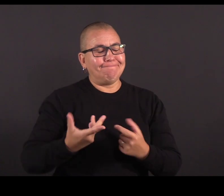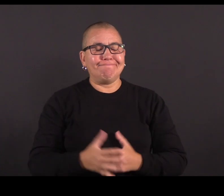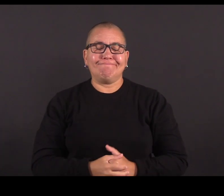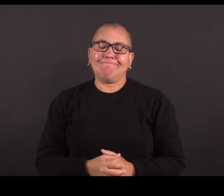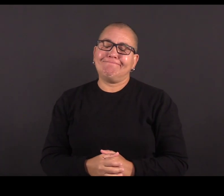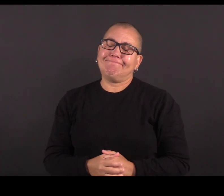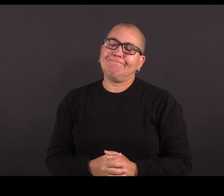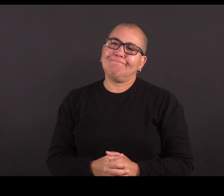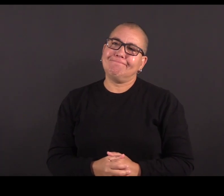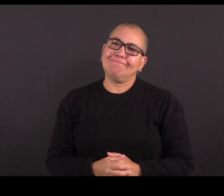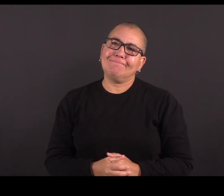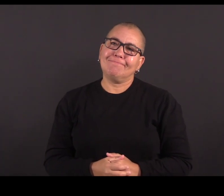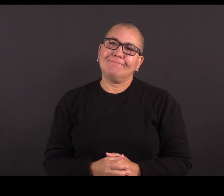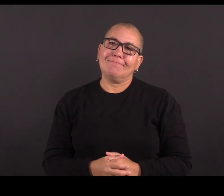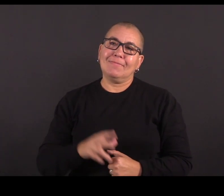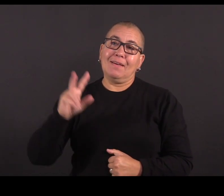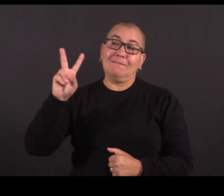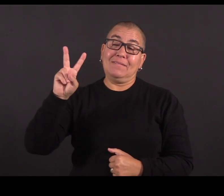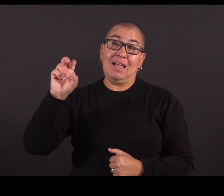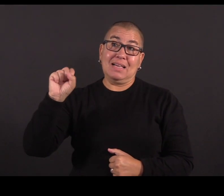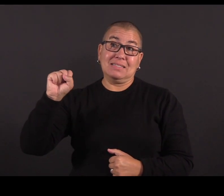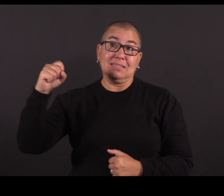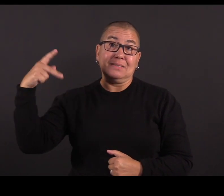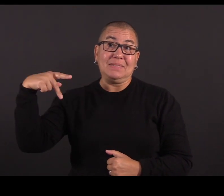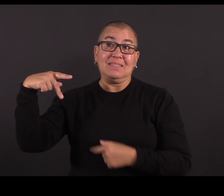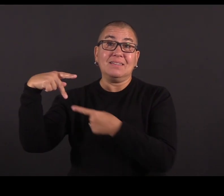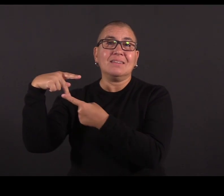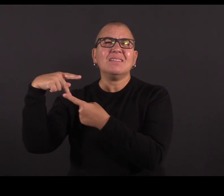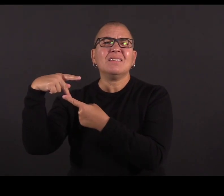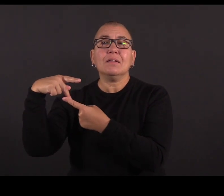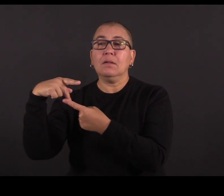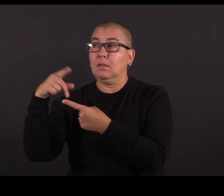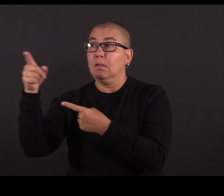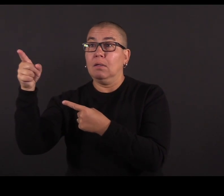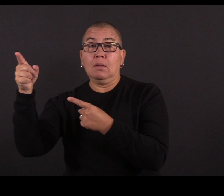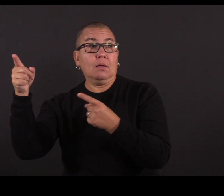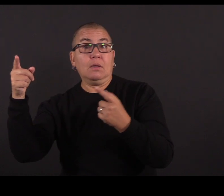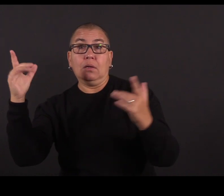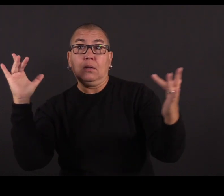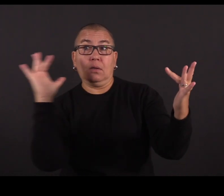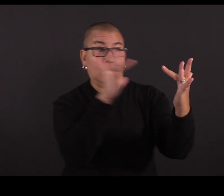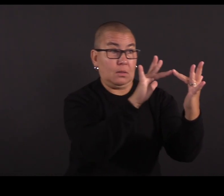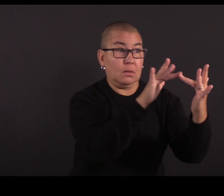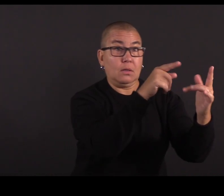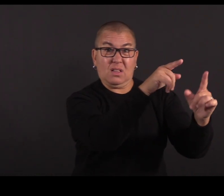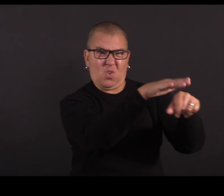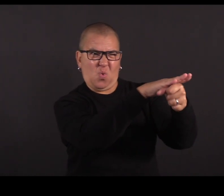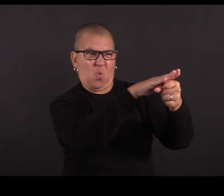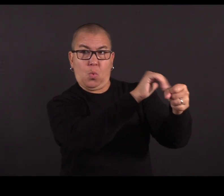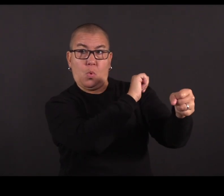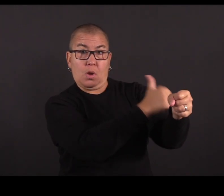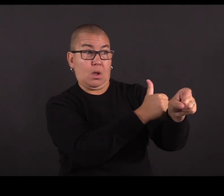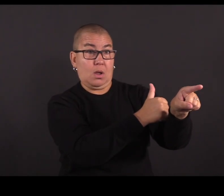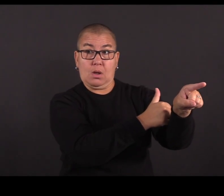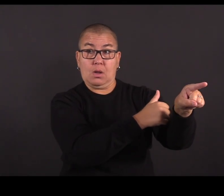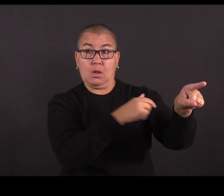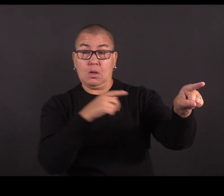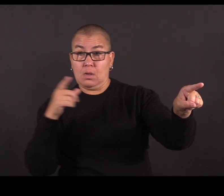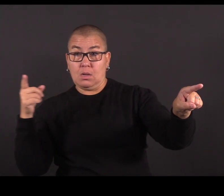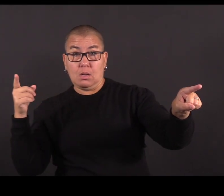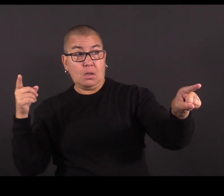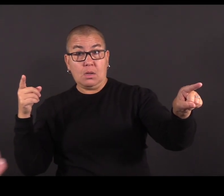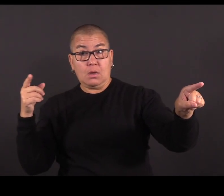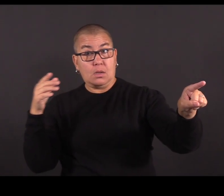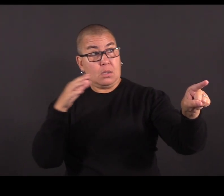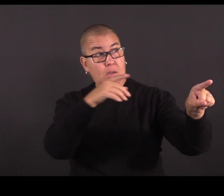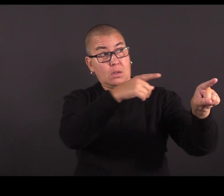VSPs can contract their local public housing authority to see if that arrangement is possible